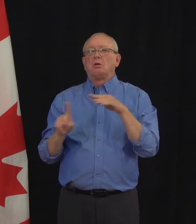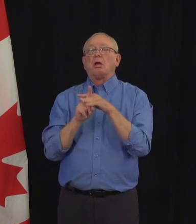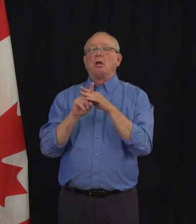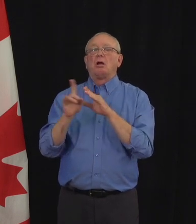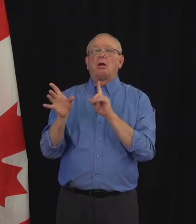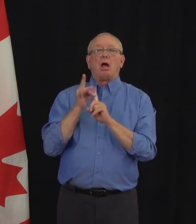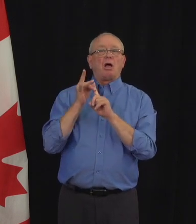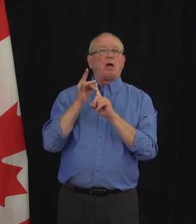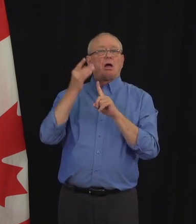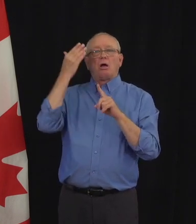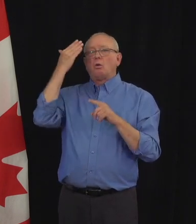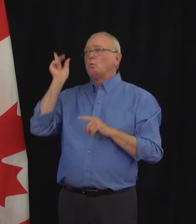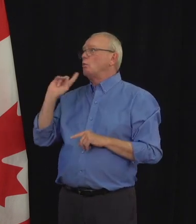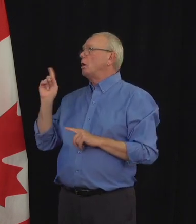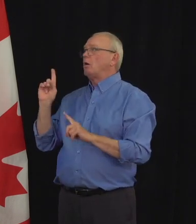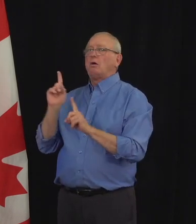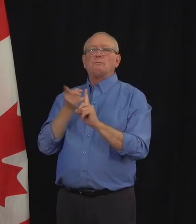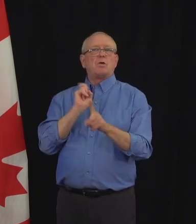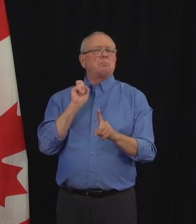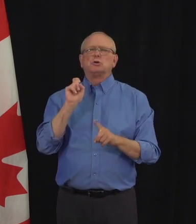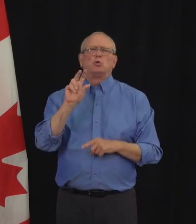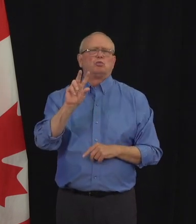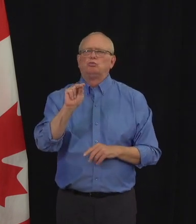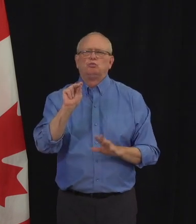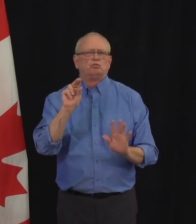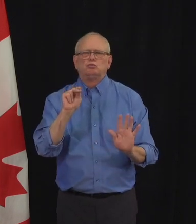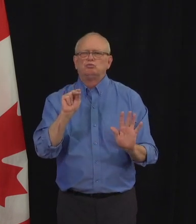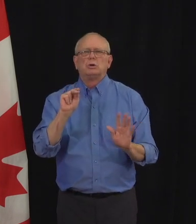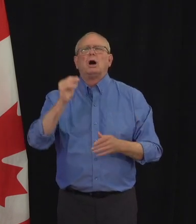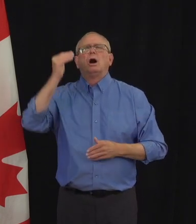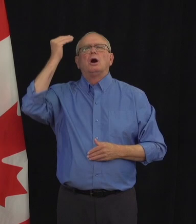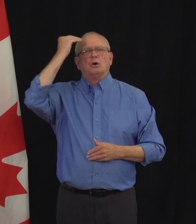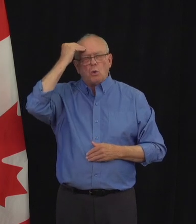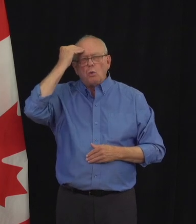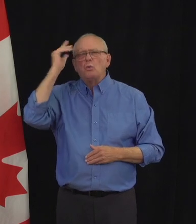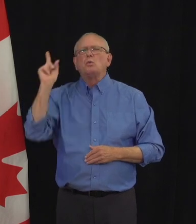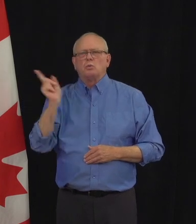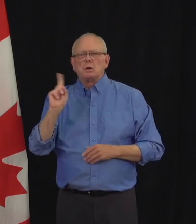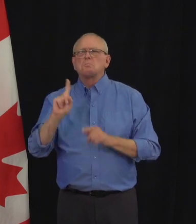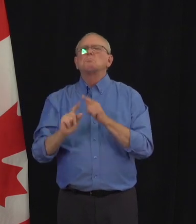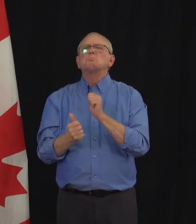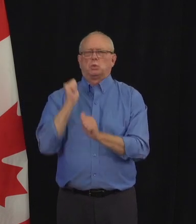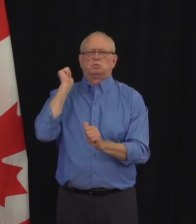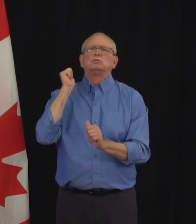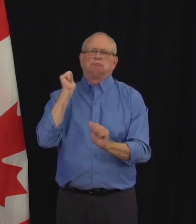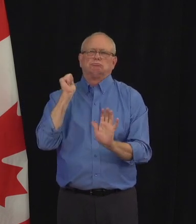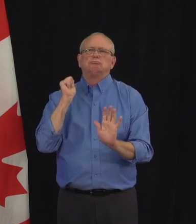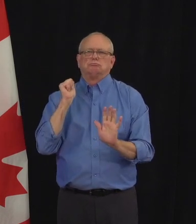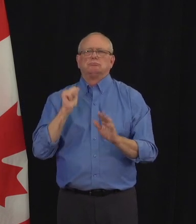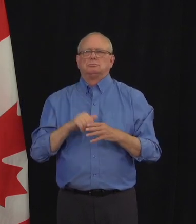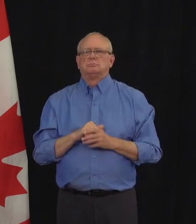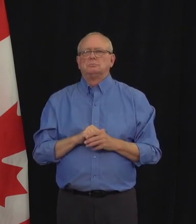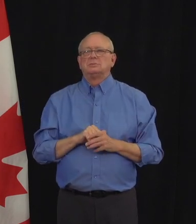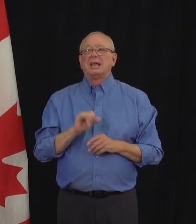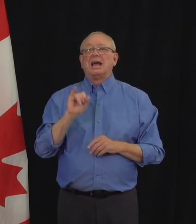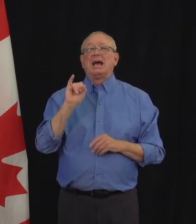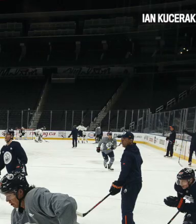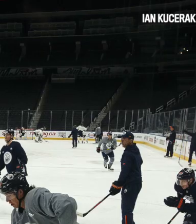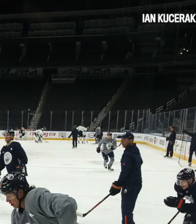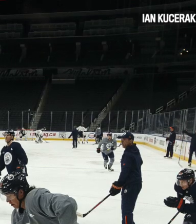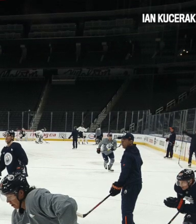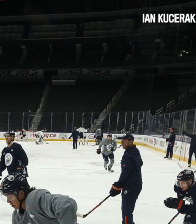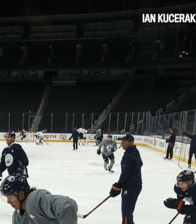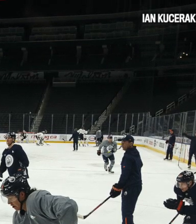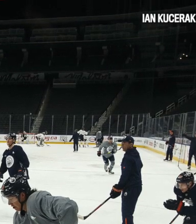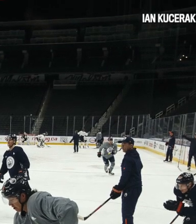this time. I don't see, again, at the moment, if we have the current rate of cases continuing,